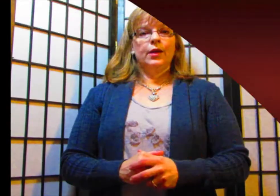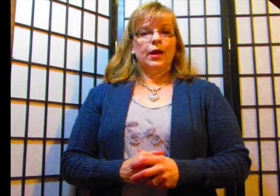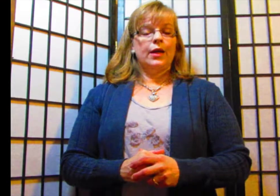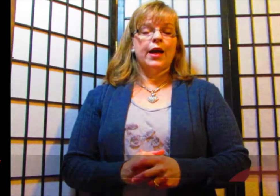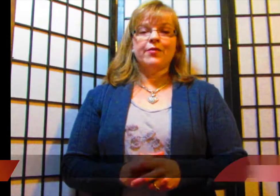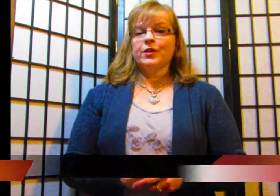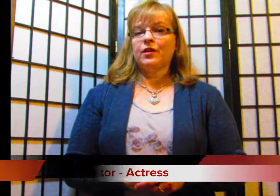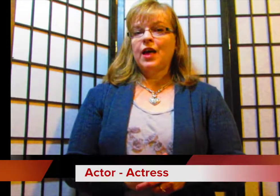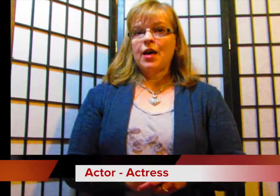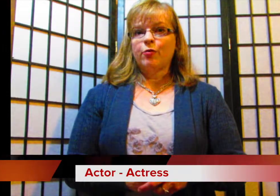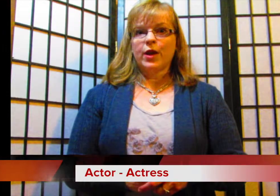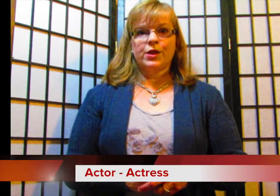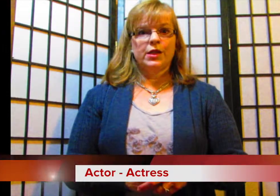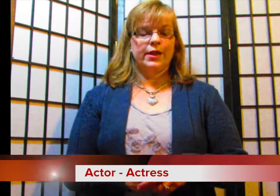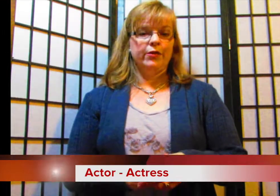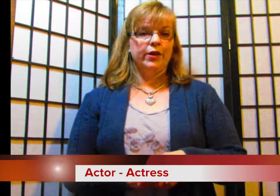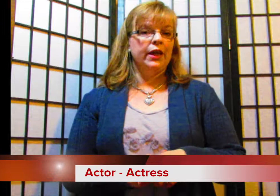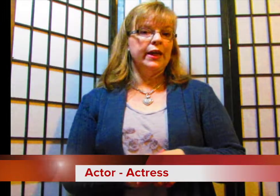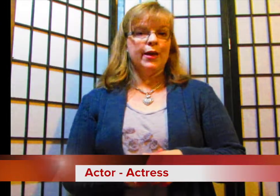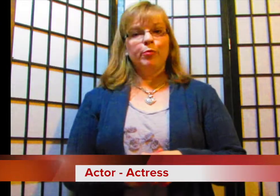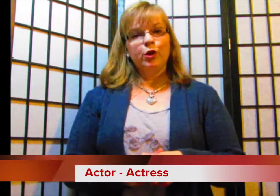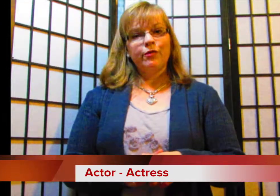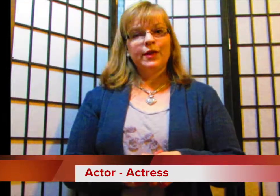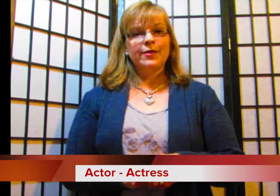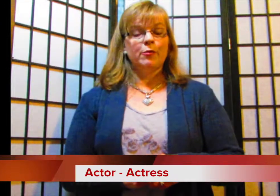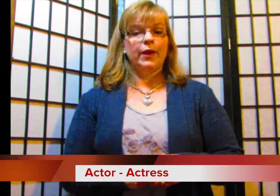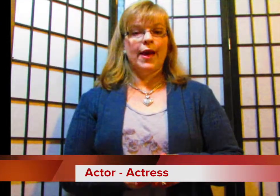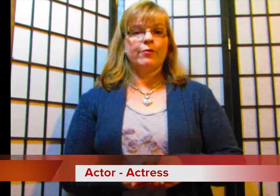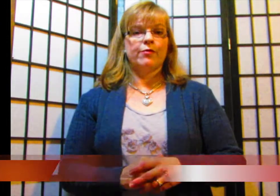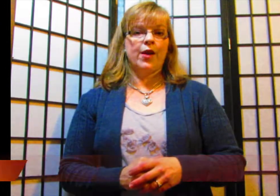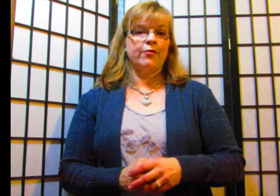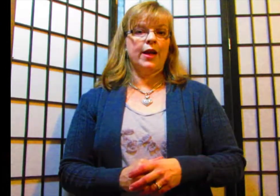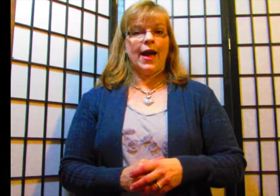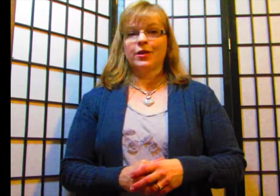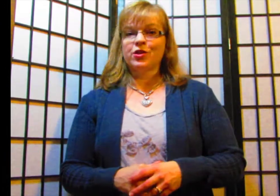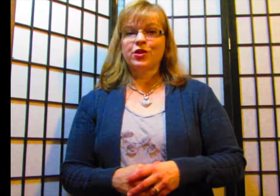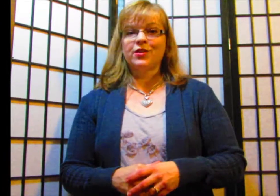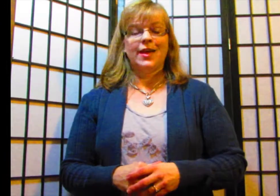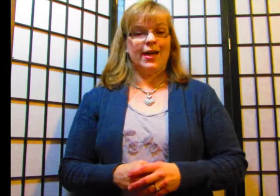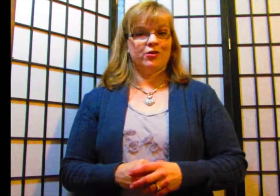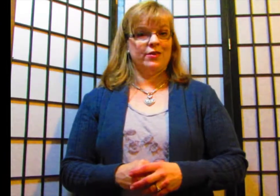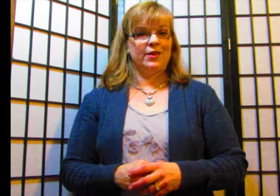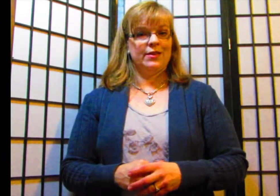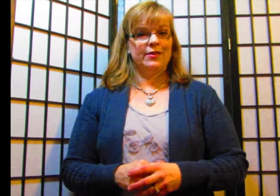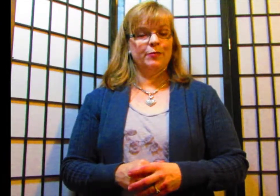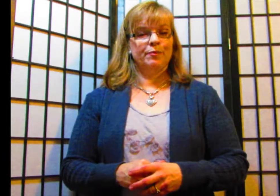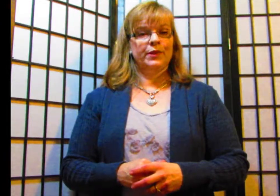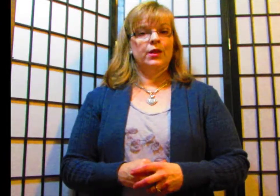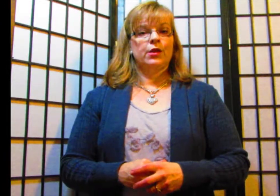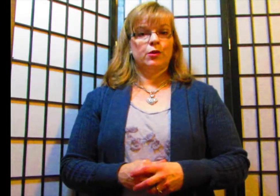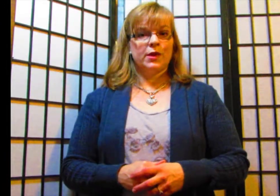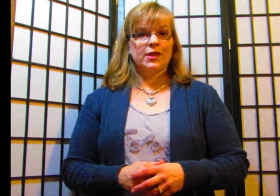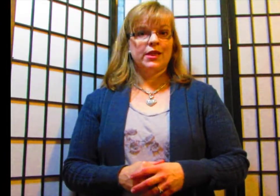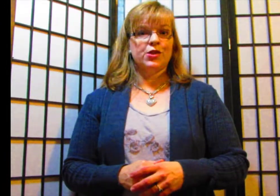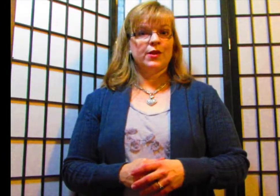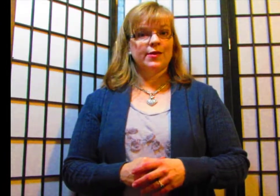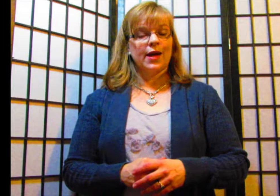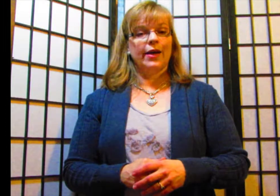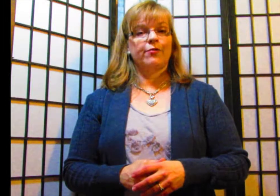A lot of us love watching TV and movies, and we have our favorite actors and actresses. So I want to teach you the sign